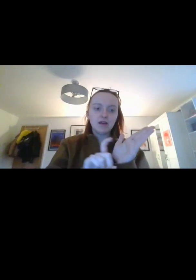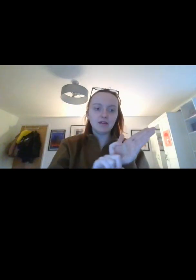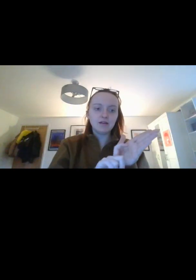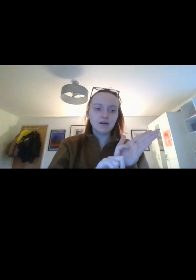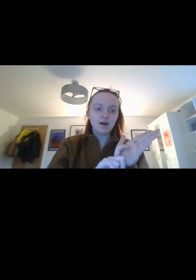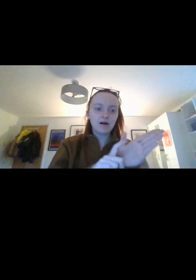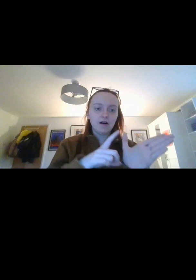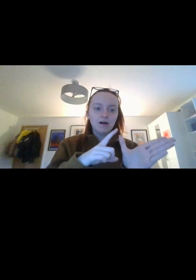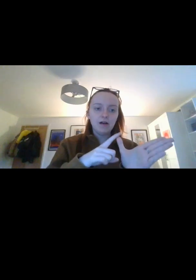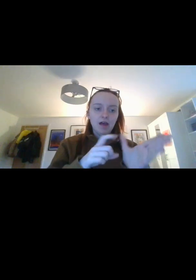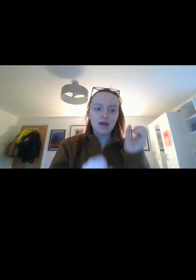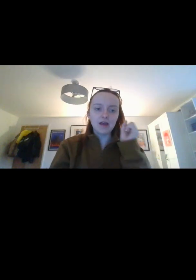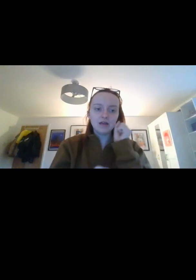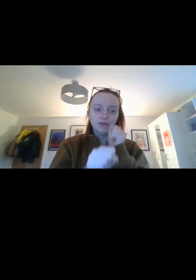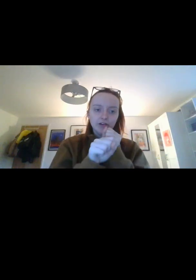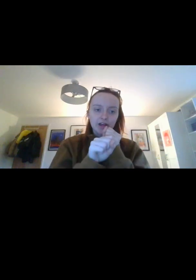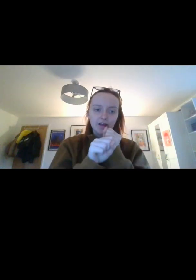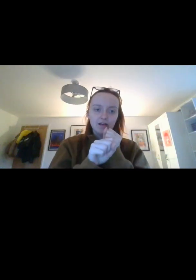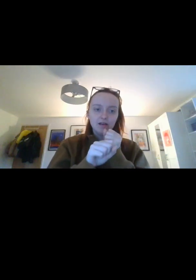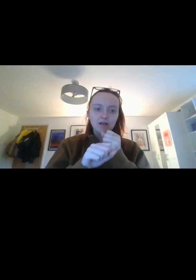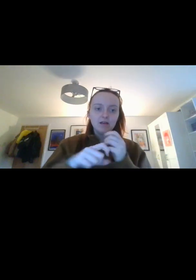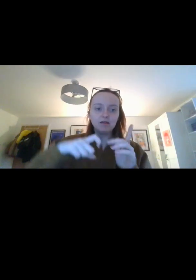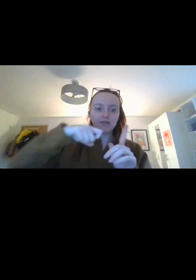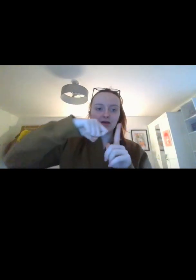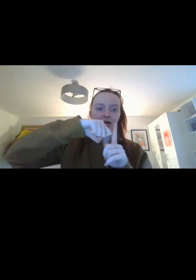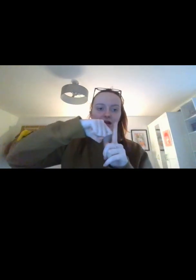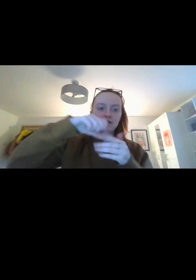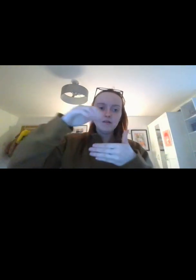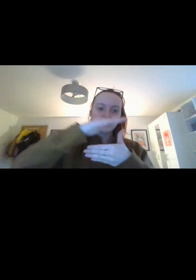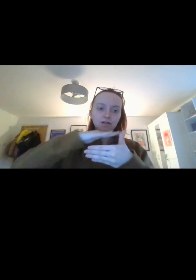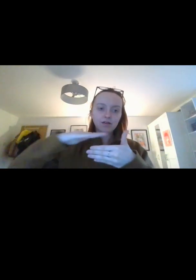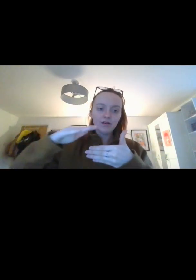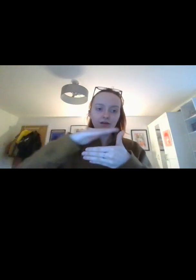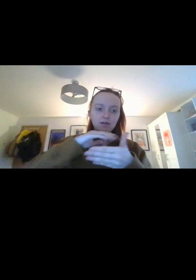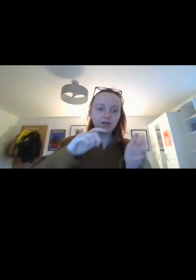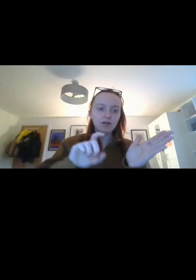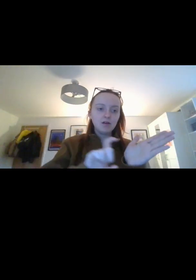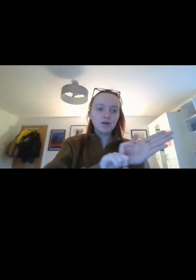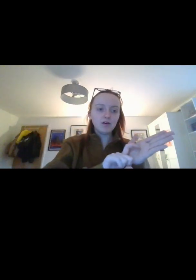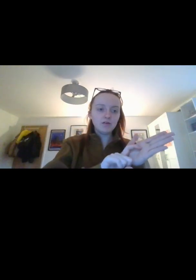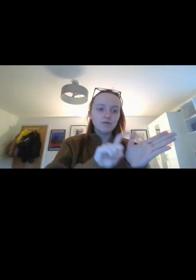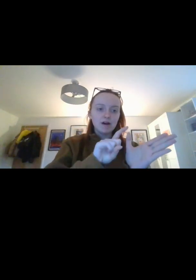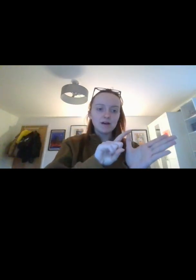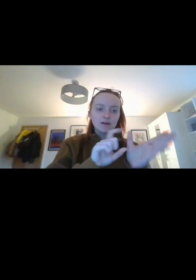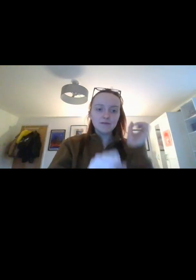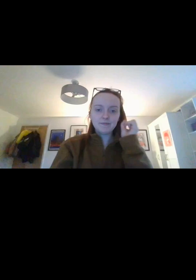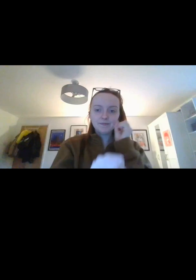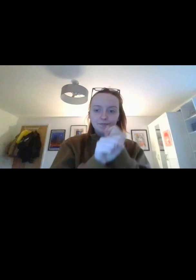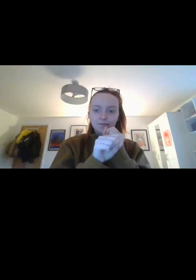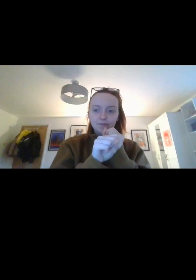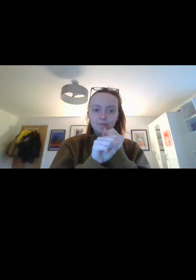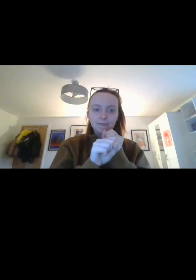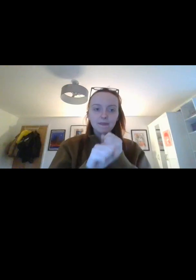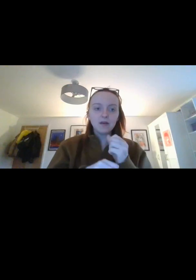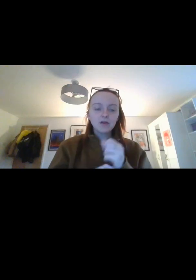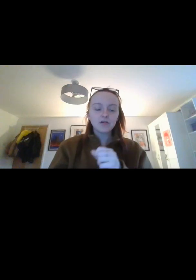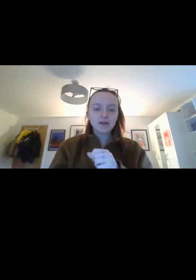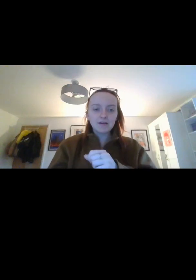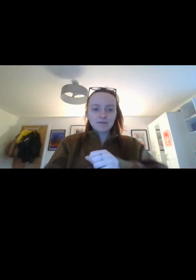then R-A-G. So Kent Rag. Cricket, it's